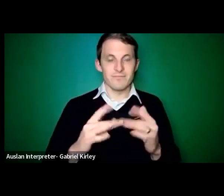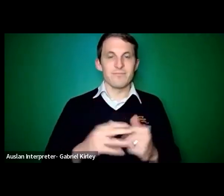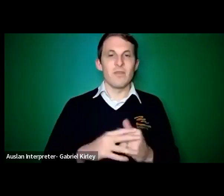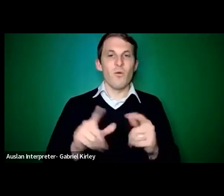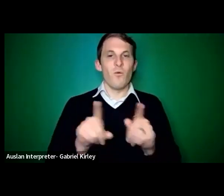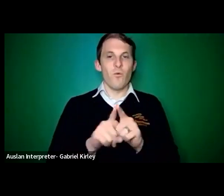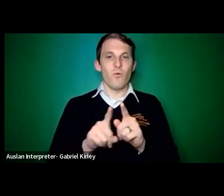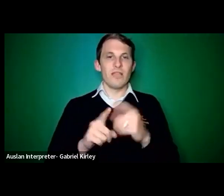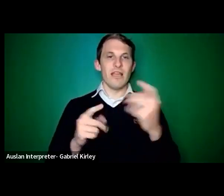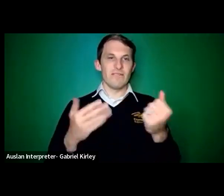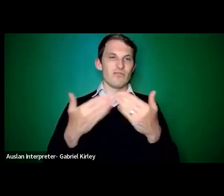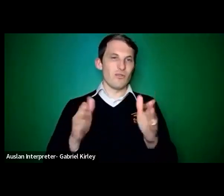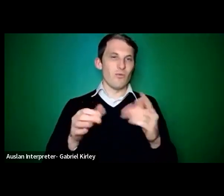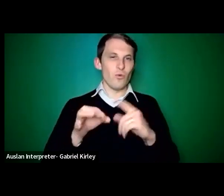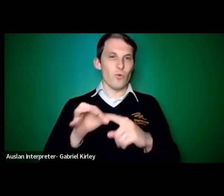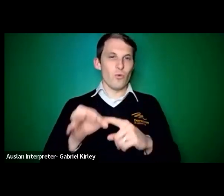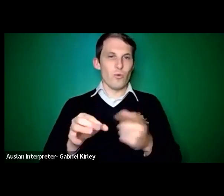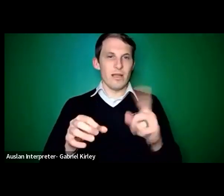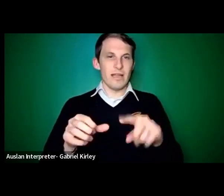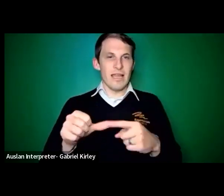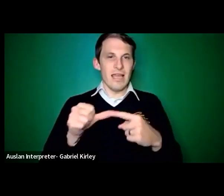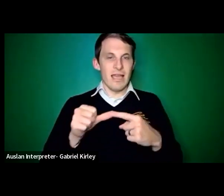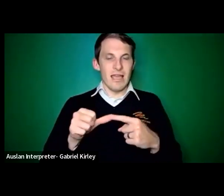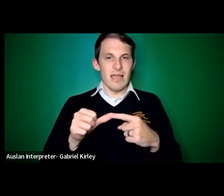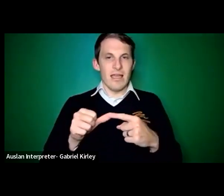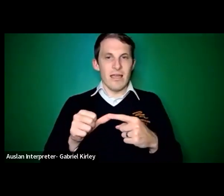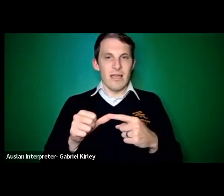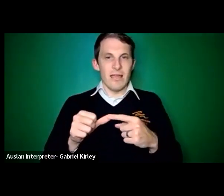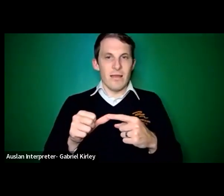having general Q&A sorts of answers that have come up